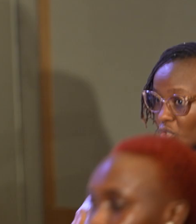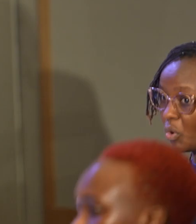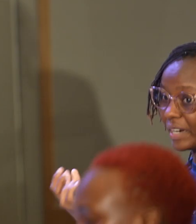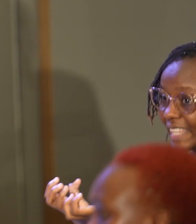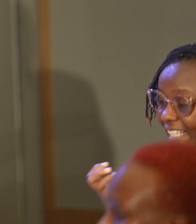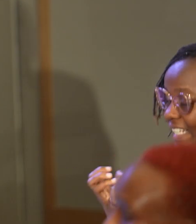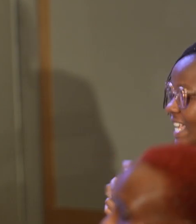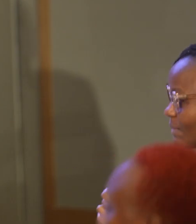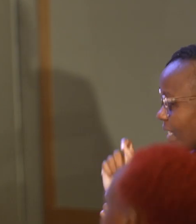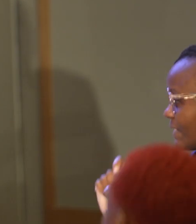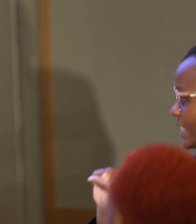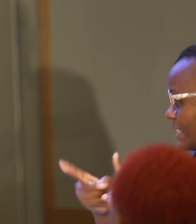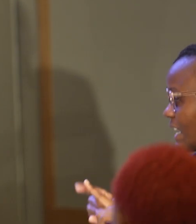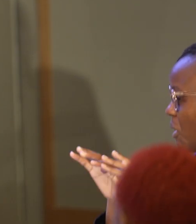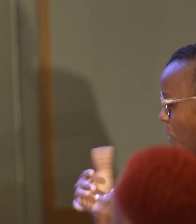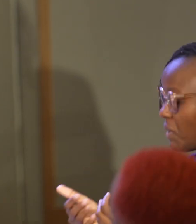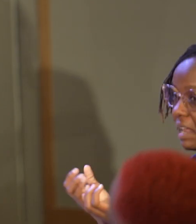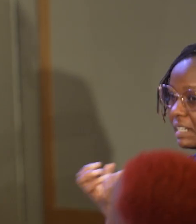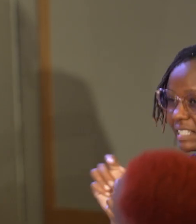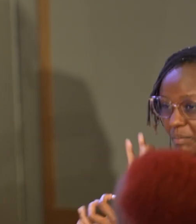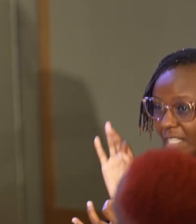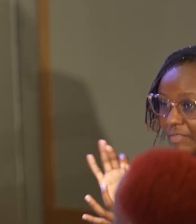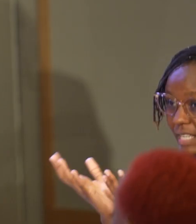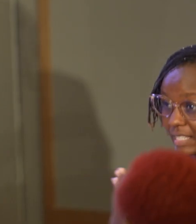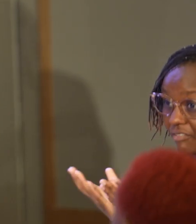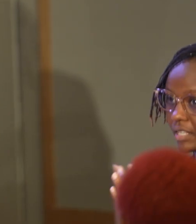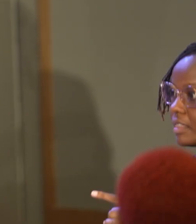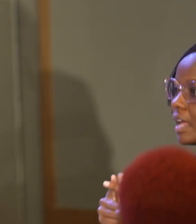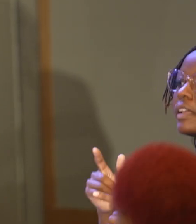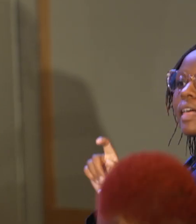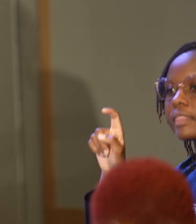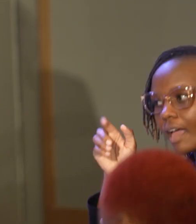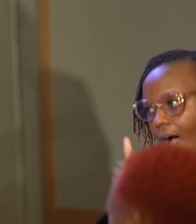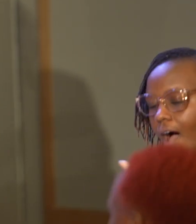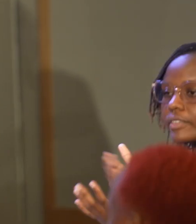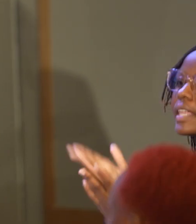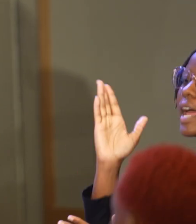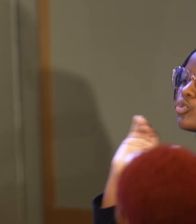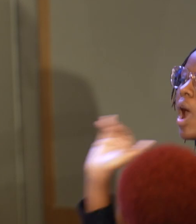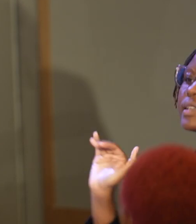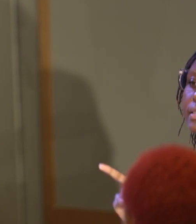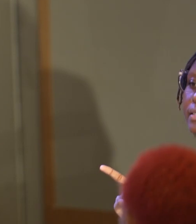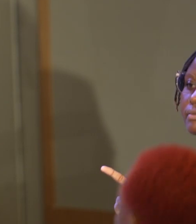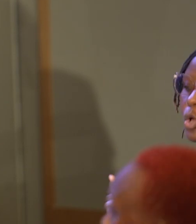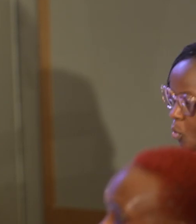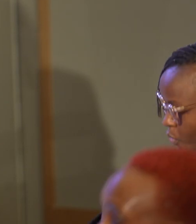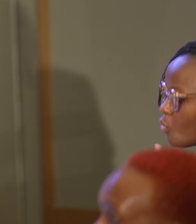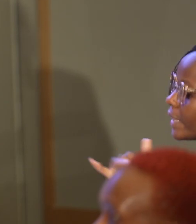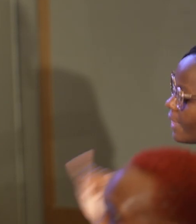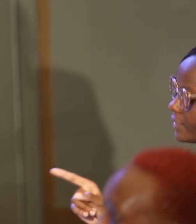certain services, they have the right to ask for those to be provided.